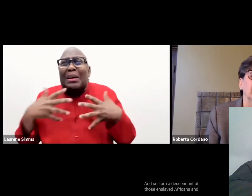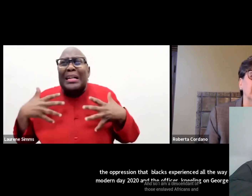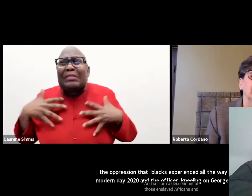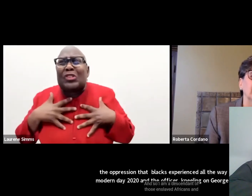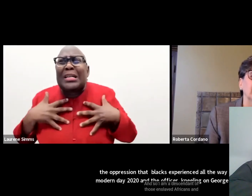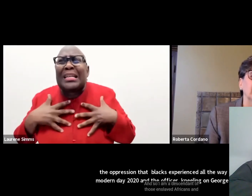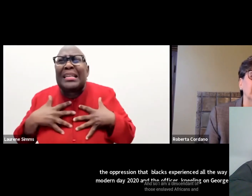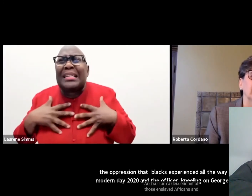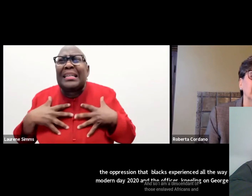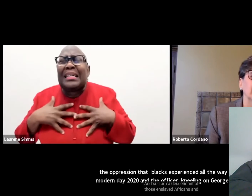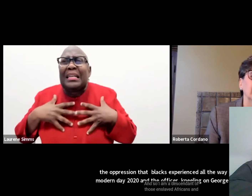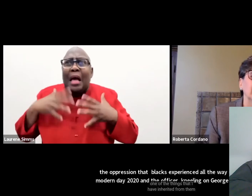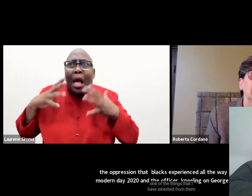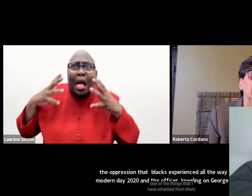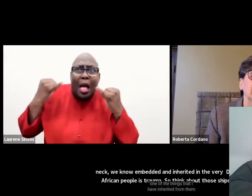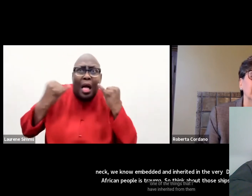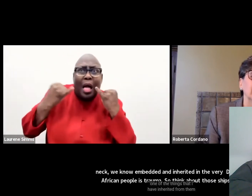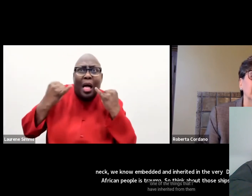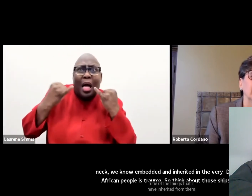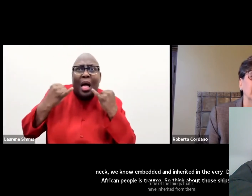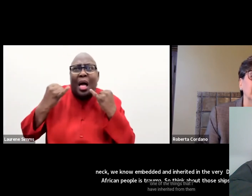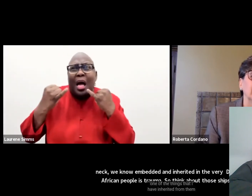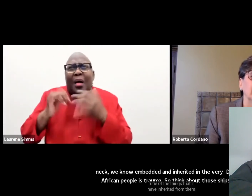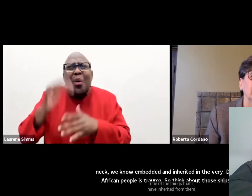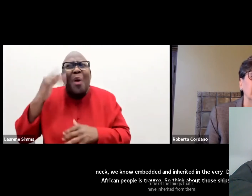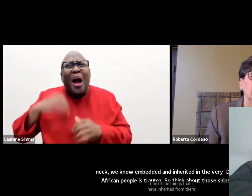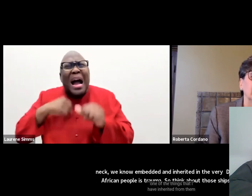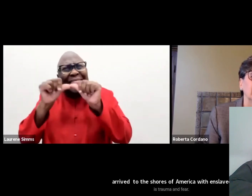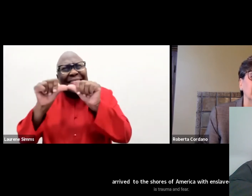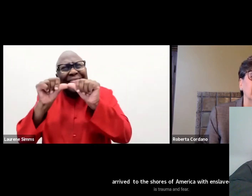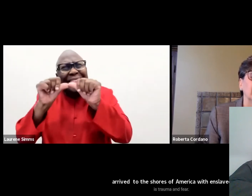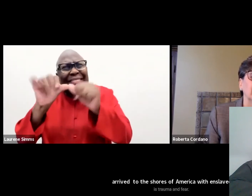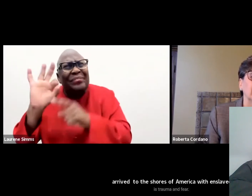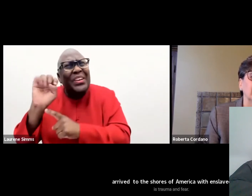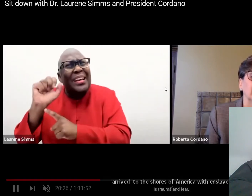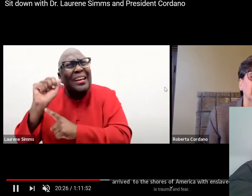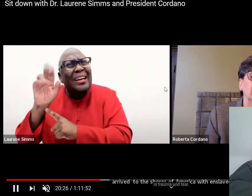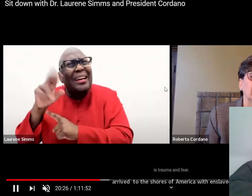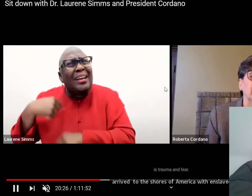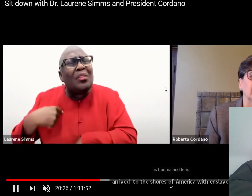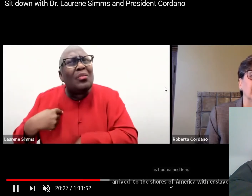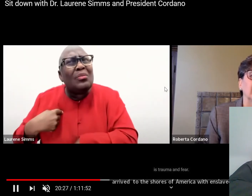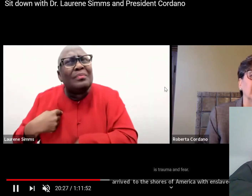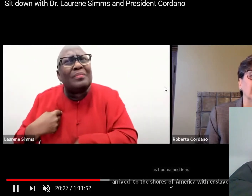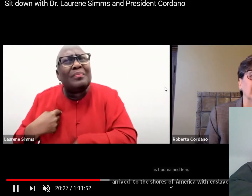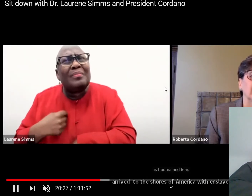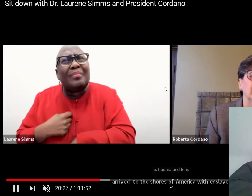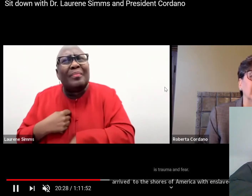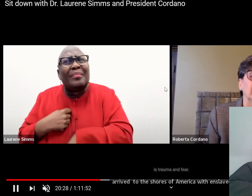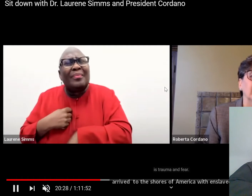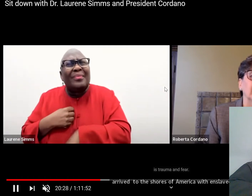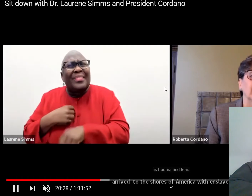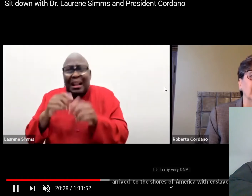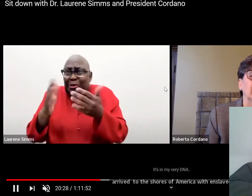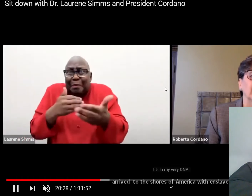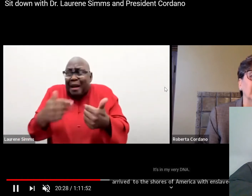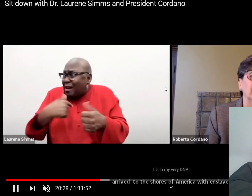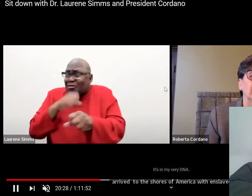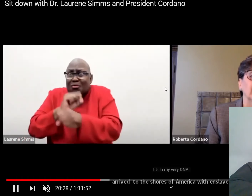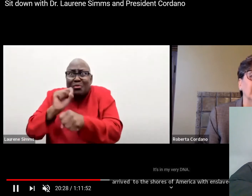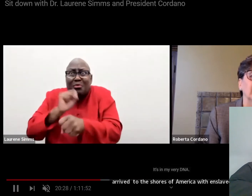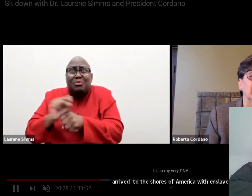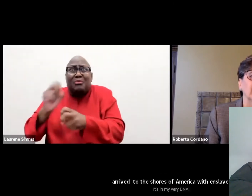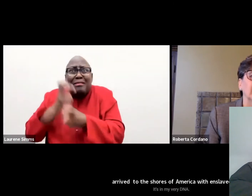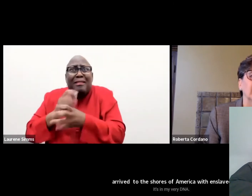So I'm a descendant of those enslaved Africans. One of the things I have inherited from them is fear